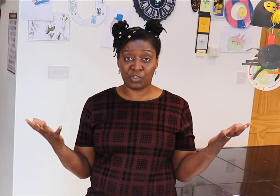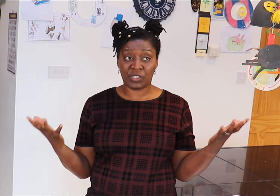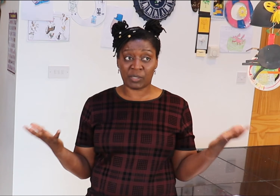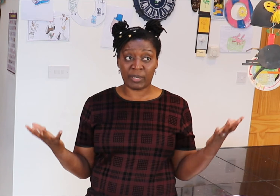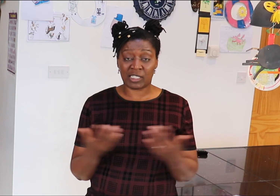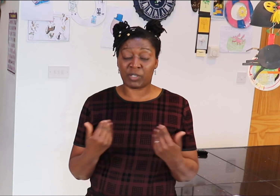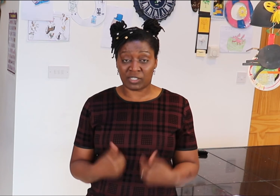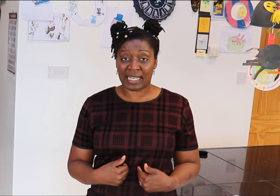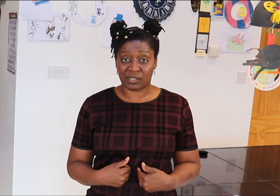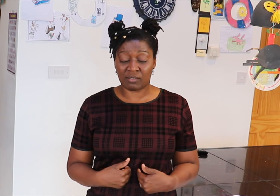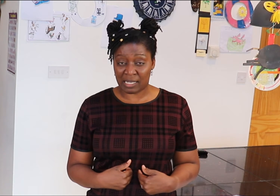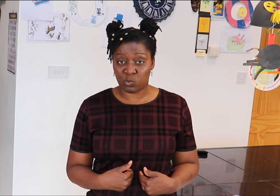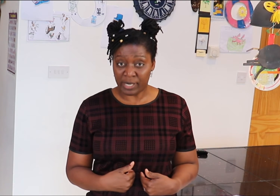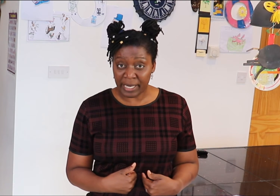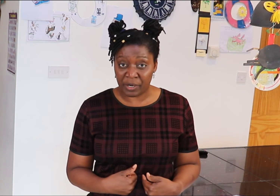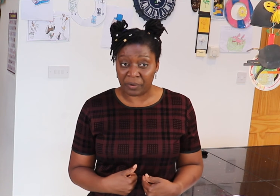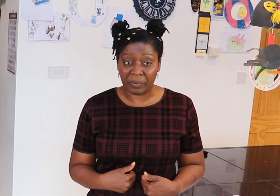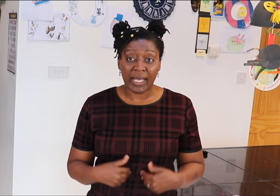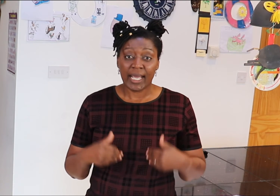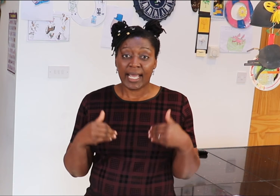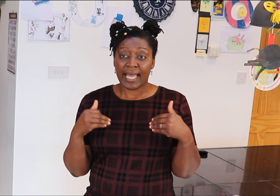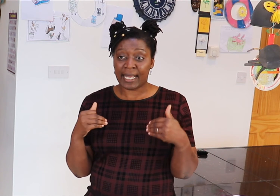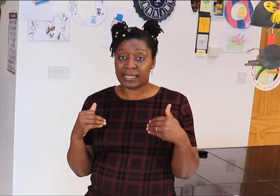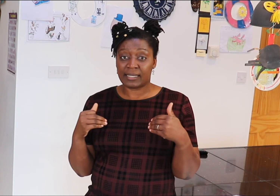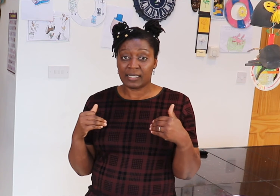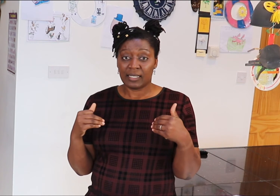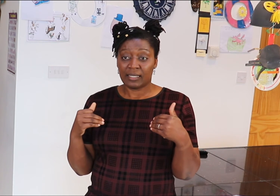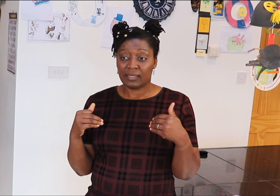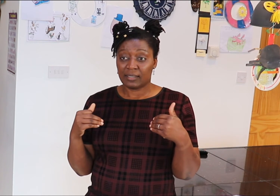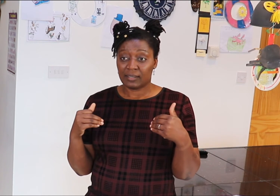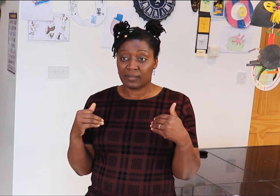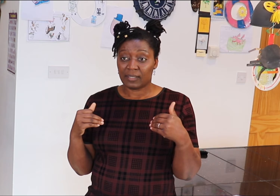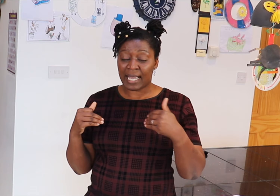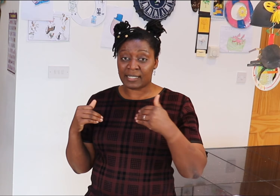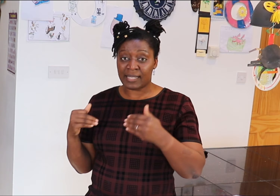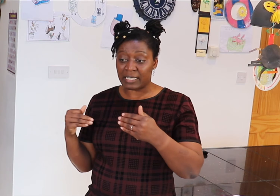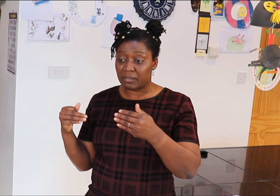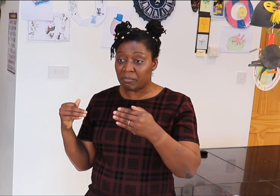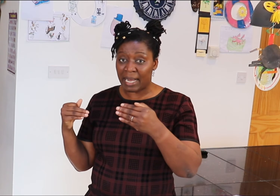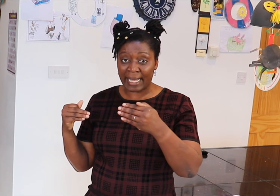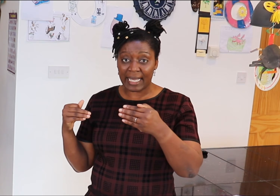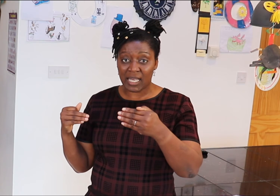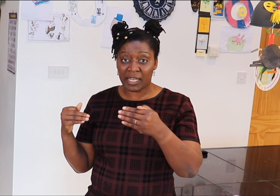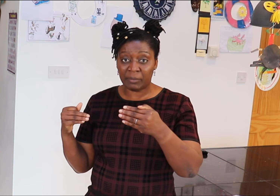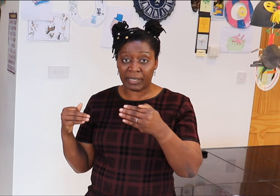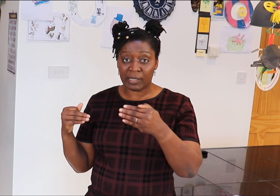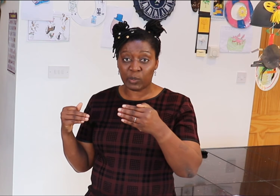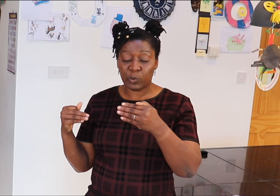use disability because that's what I know. It's that my inner being will